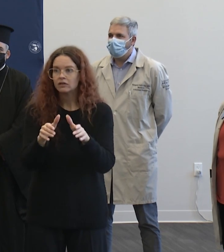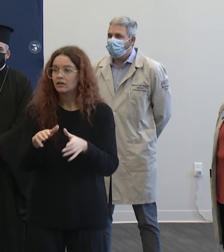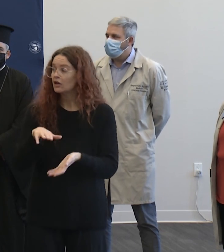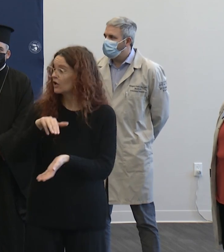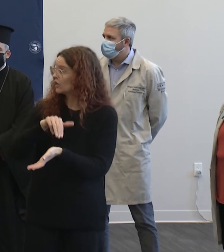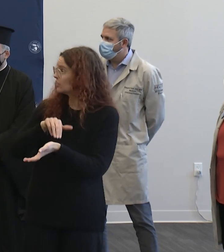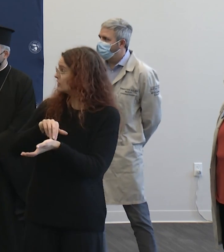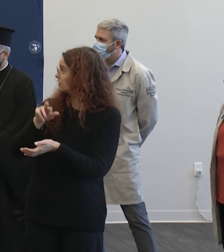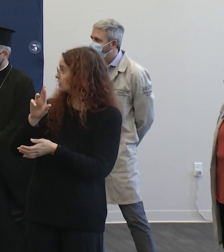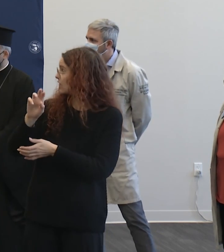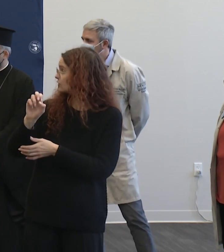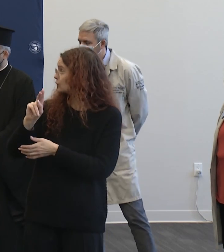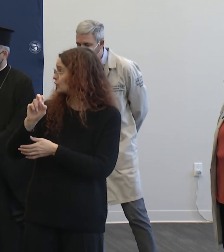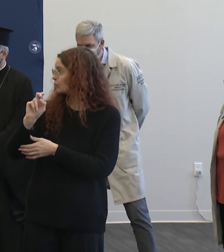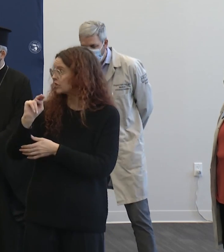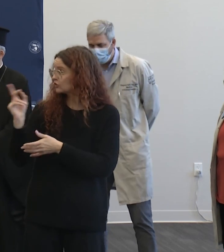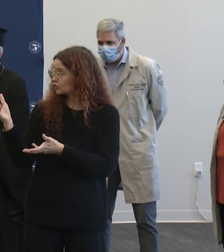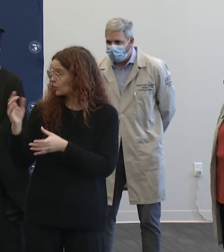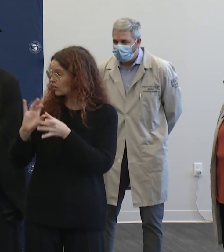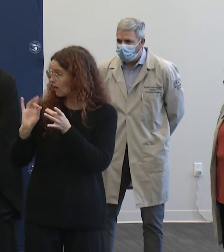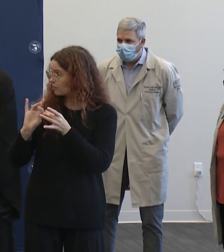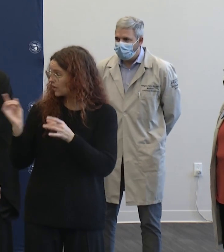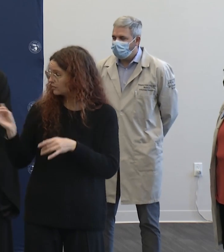Dr. Rubin, you want to say anything about that?